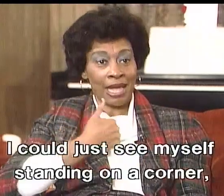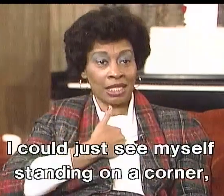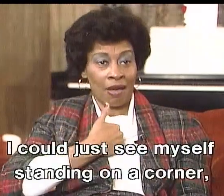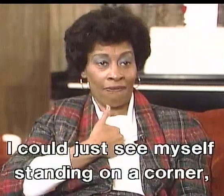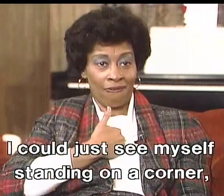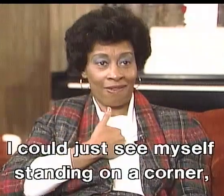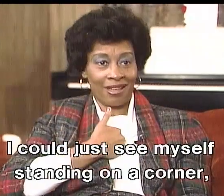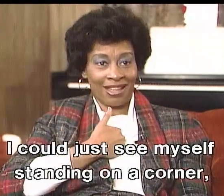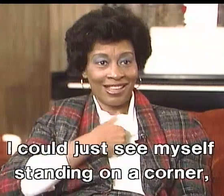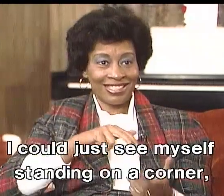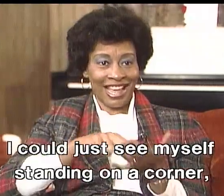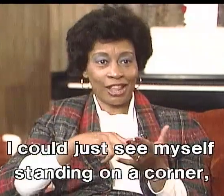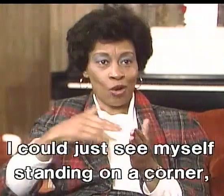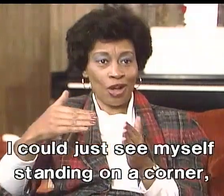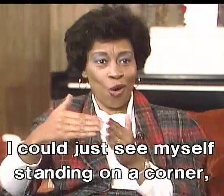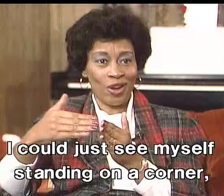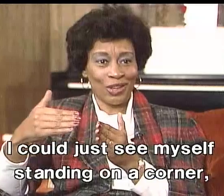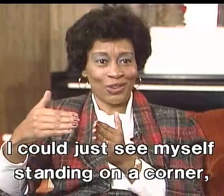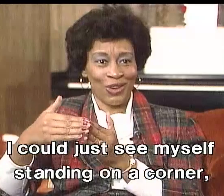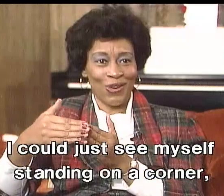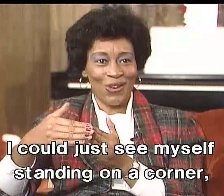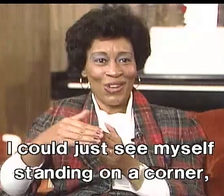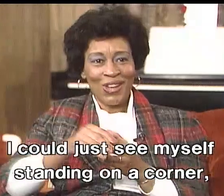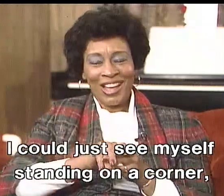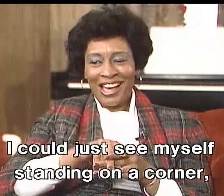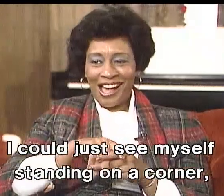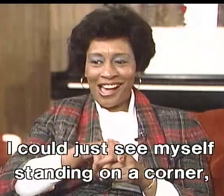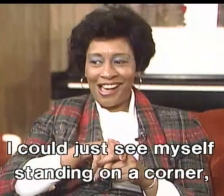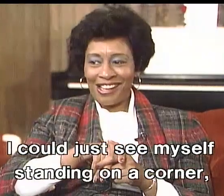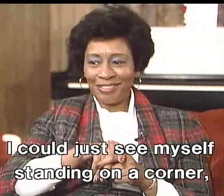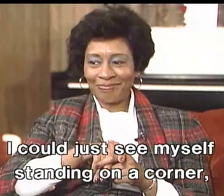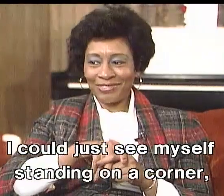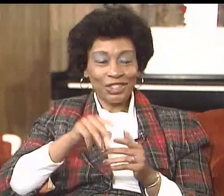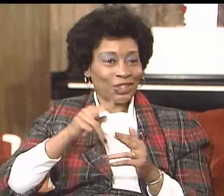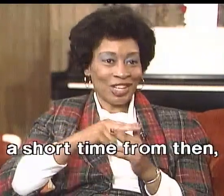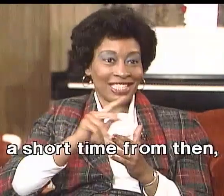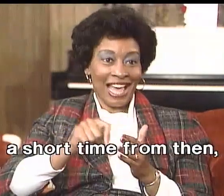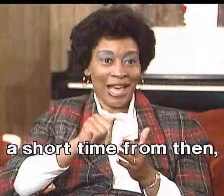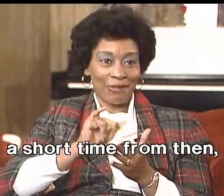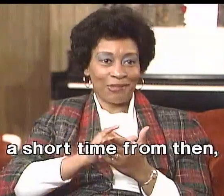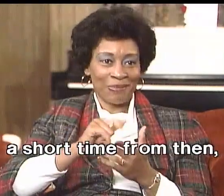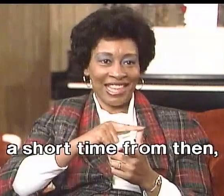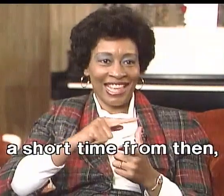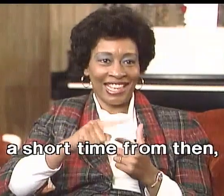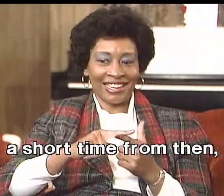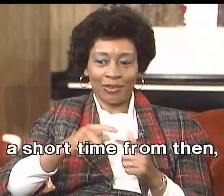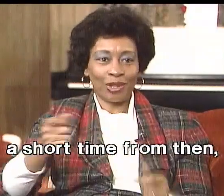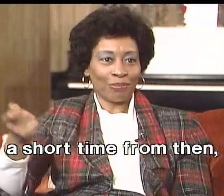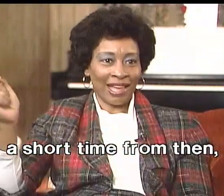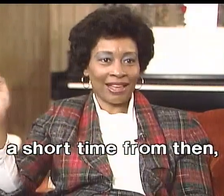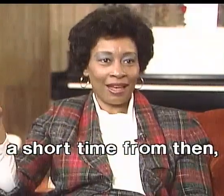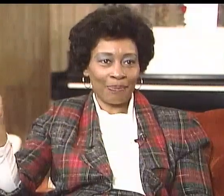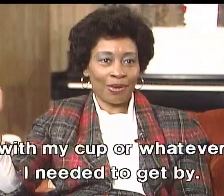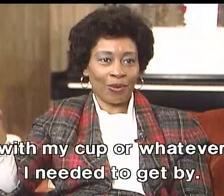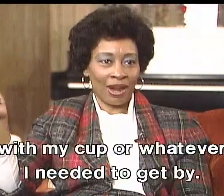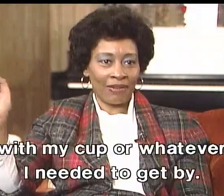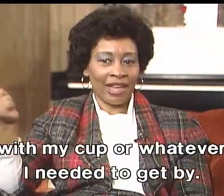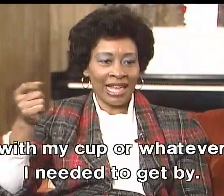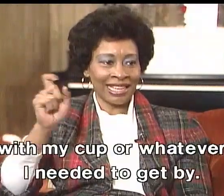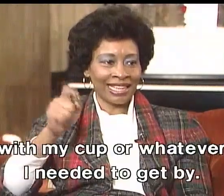myself standing on a corner, you know, a short time from then with my cup or whatever I needed